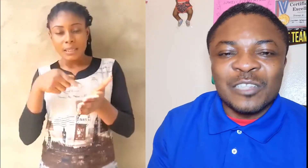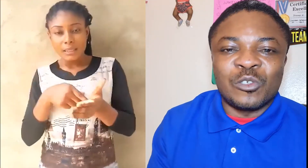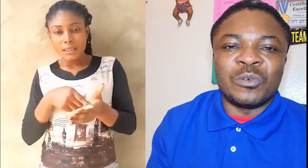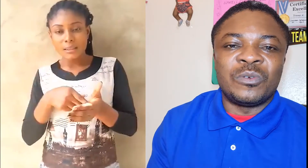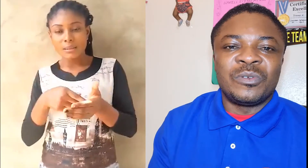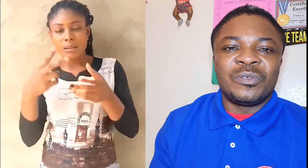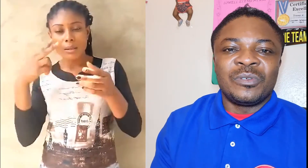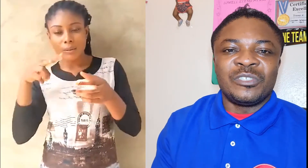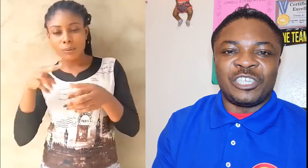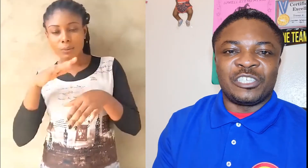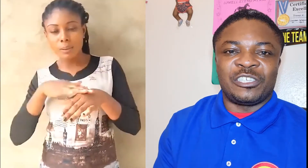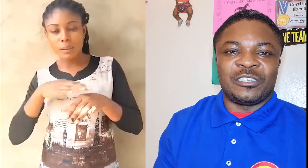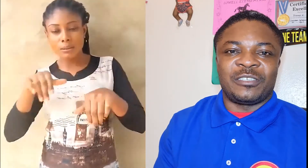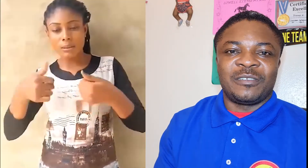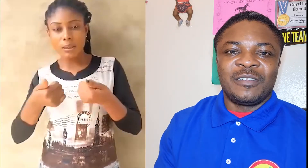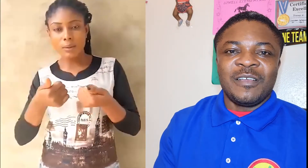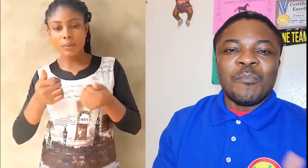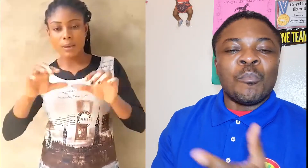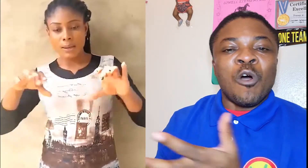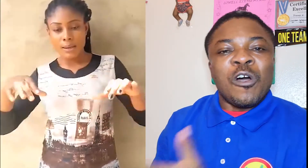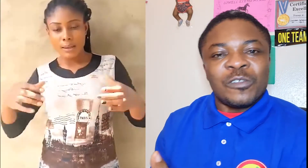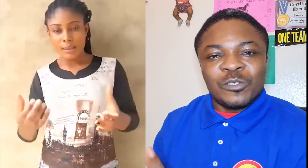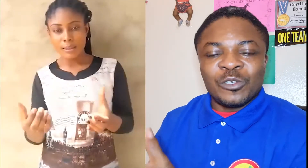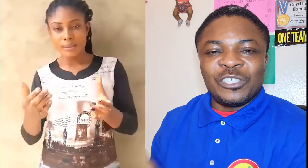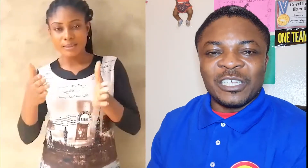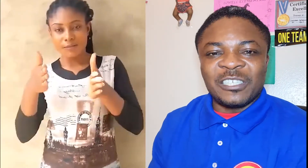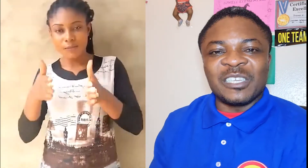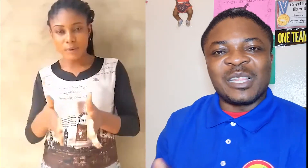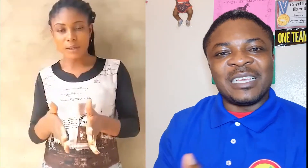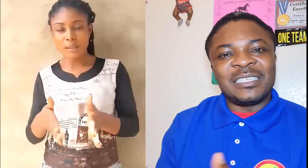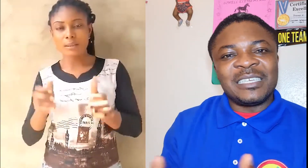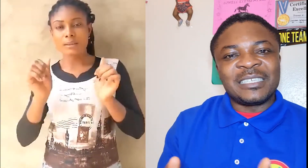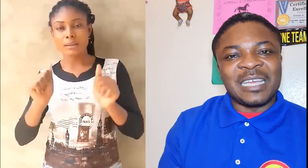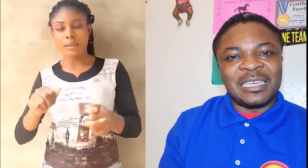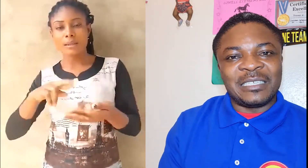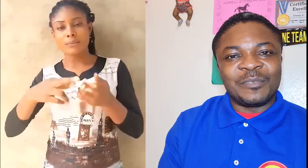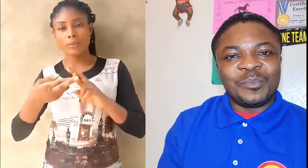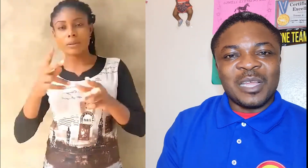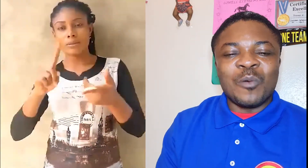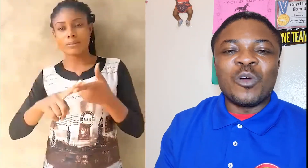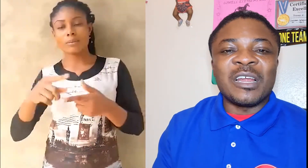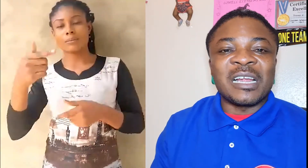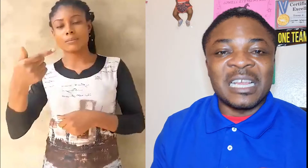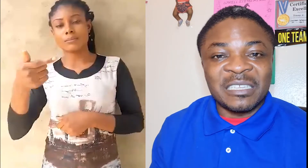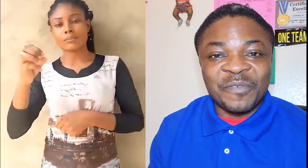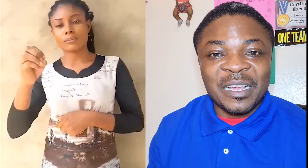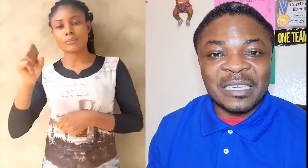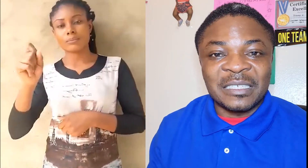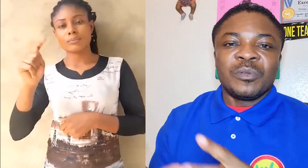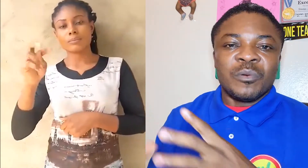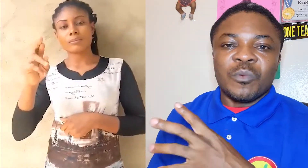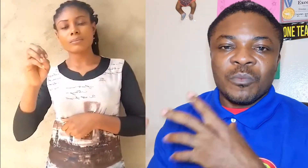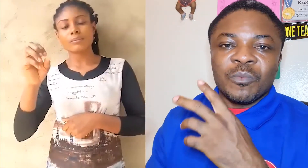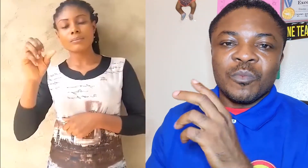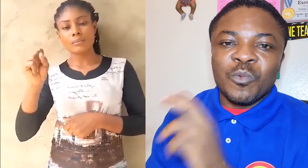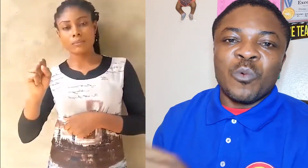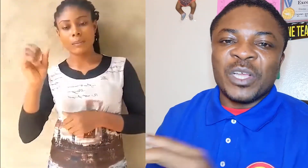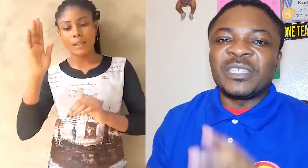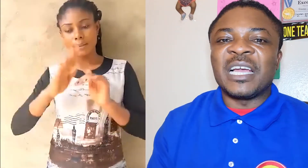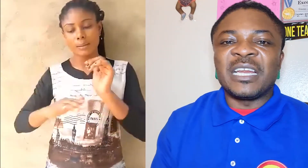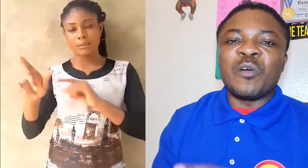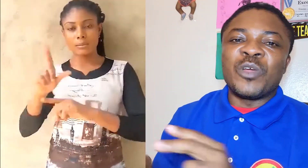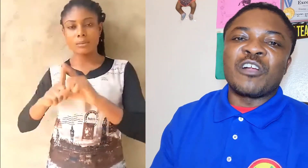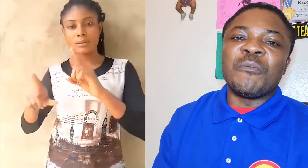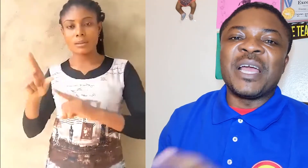can relate to gestures, more to gestures than signs. And what are classifiers? When